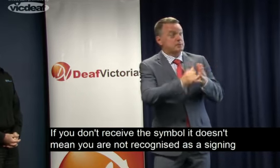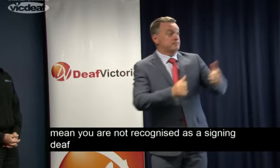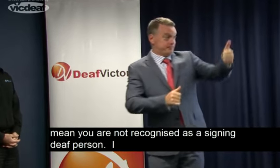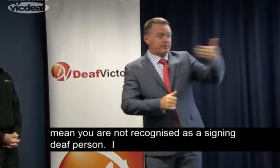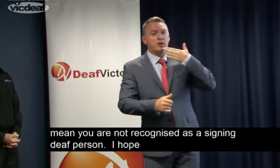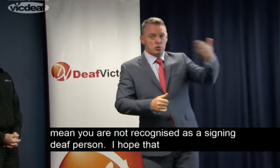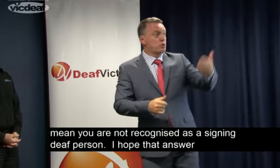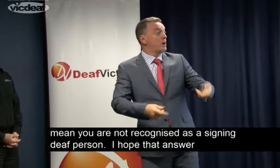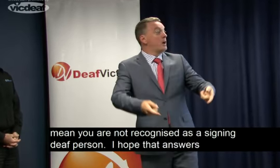Thank you, James, for your question.